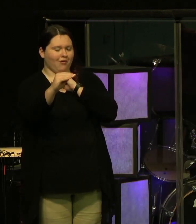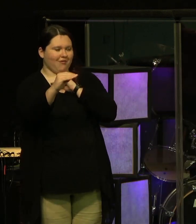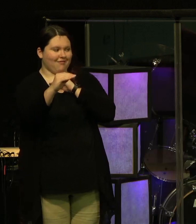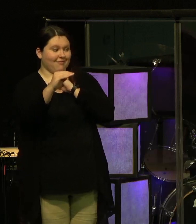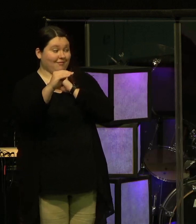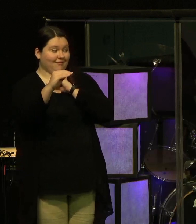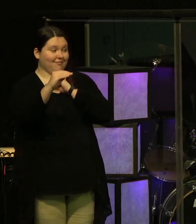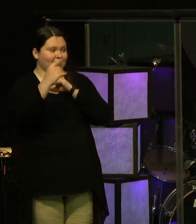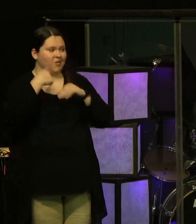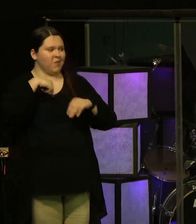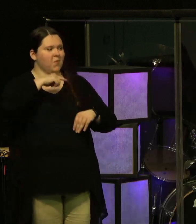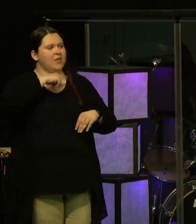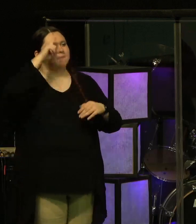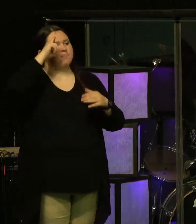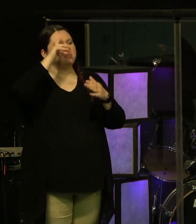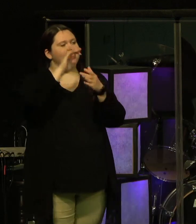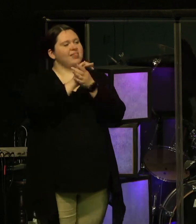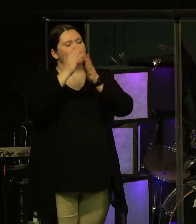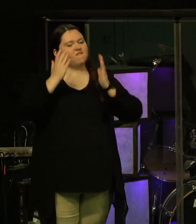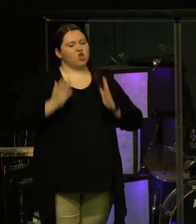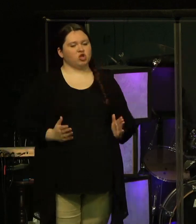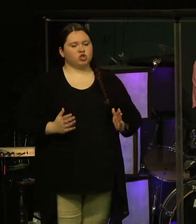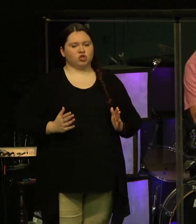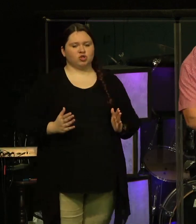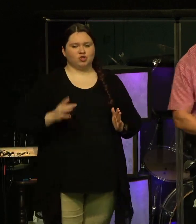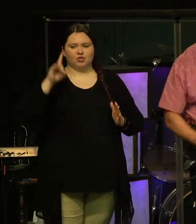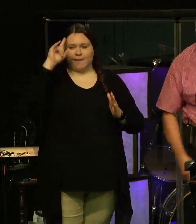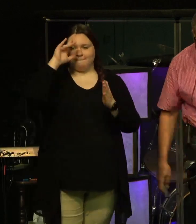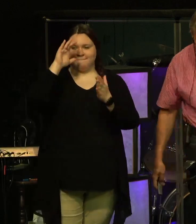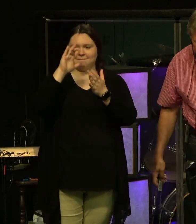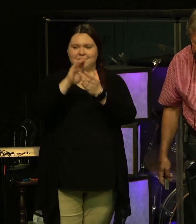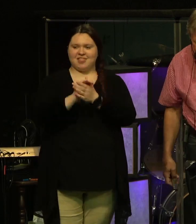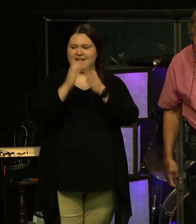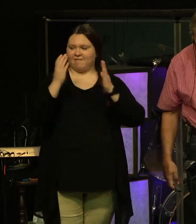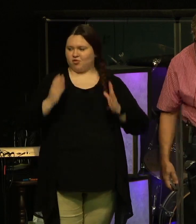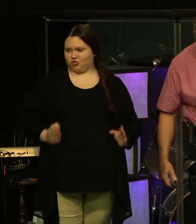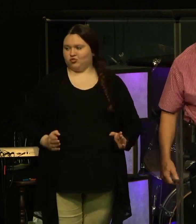We're believers. Believers.